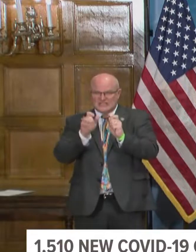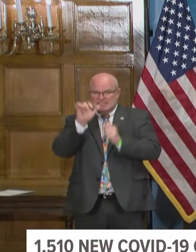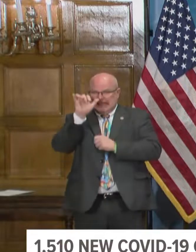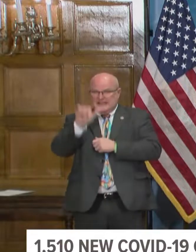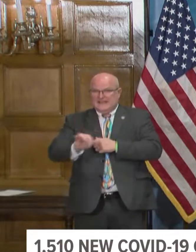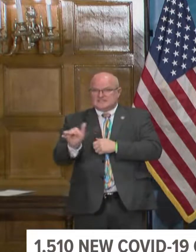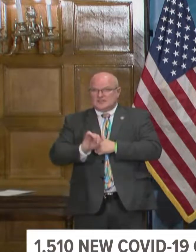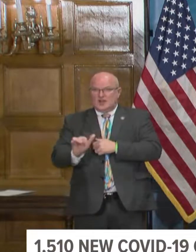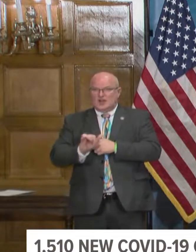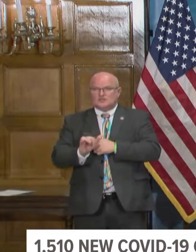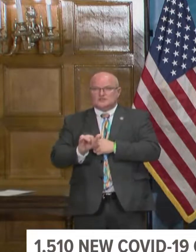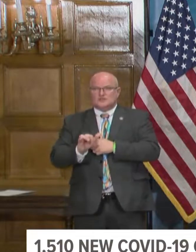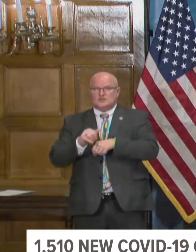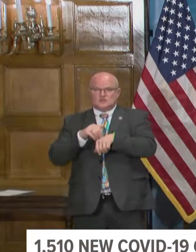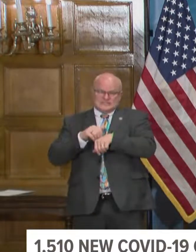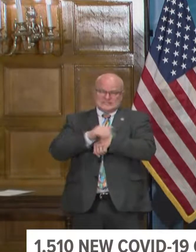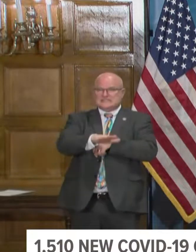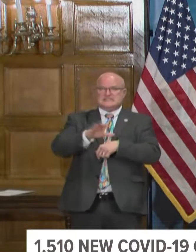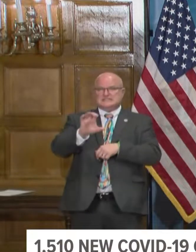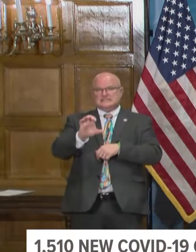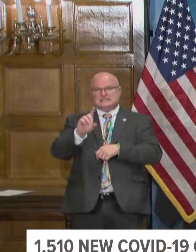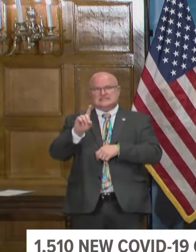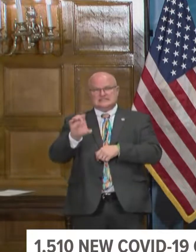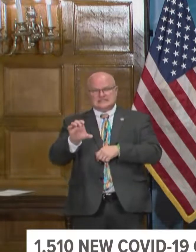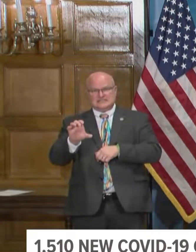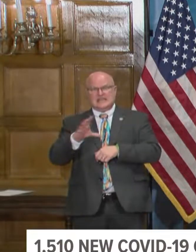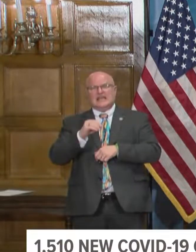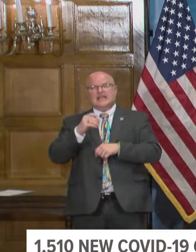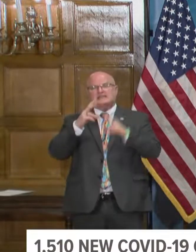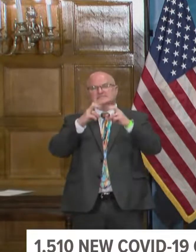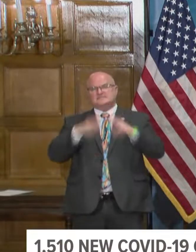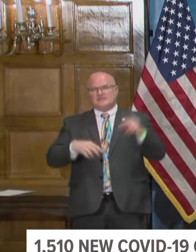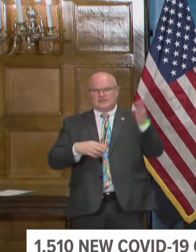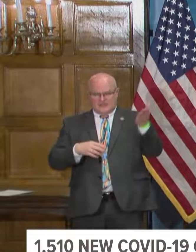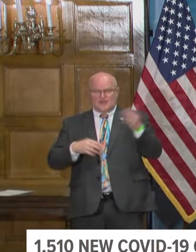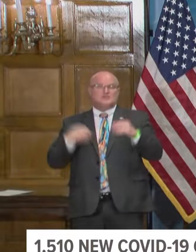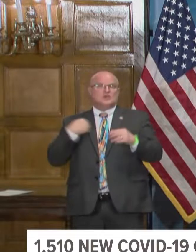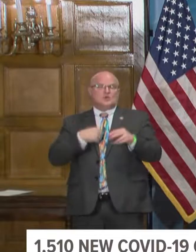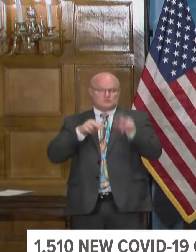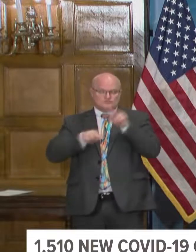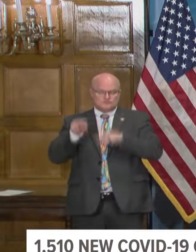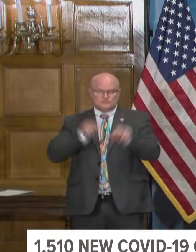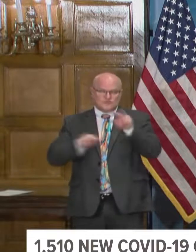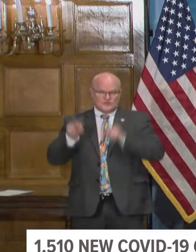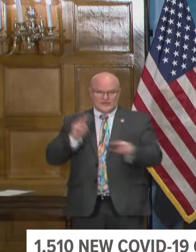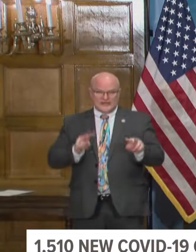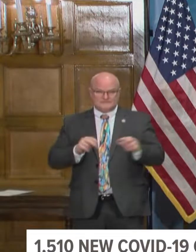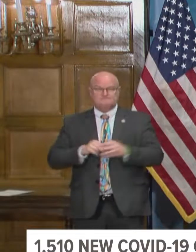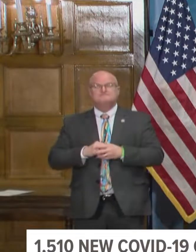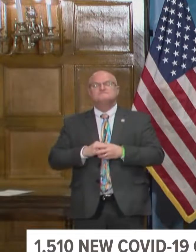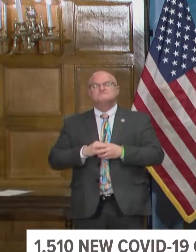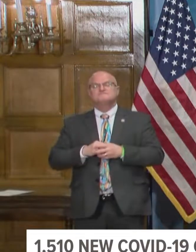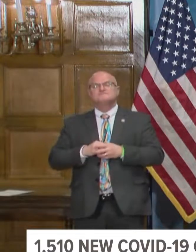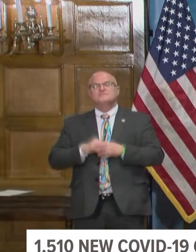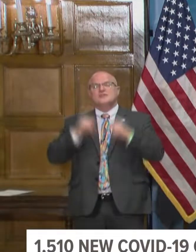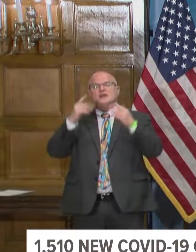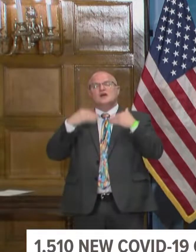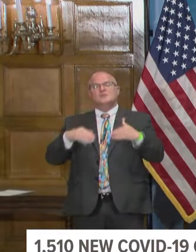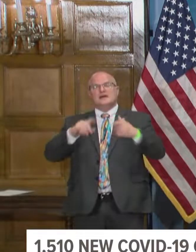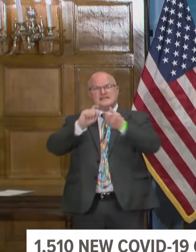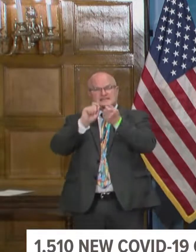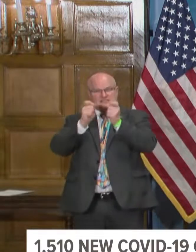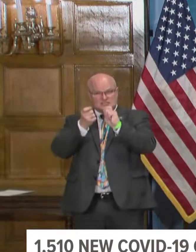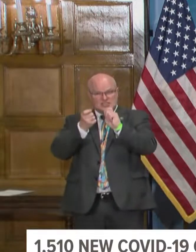also sequenced and sent to the CDC and sequenced there. So we're looking for those. With regard to the variants